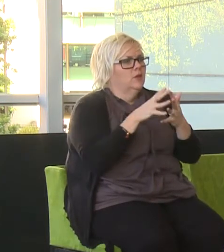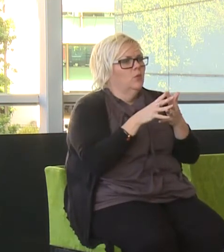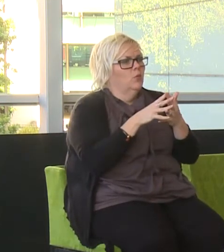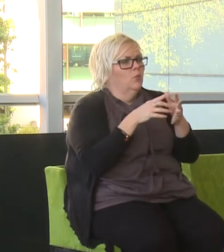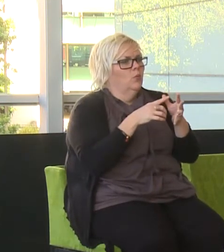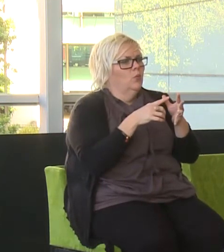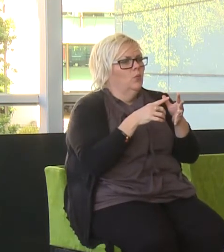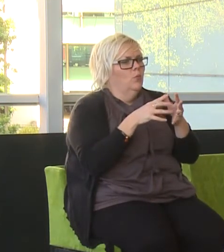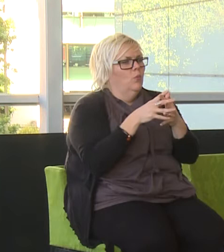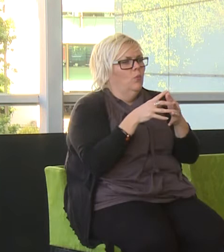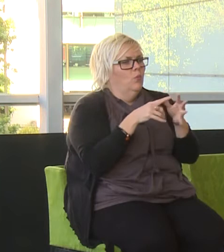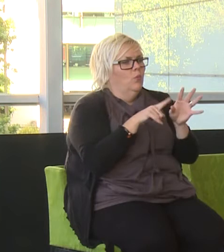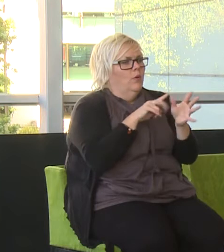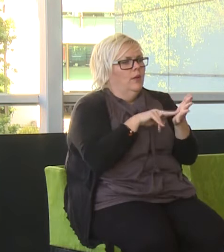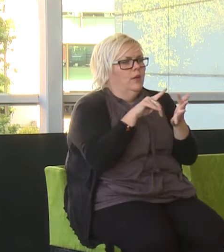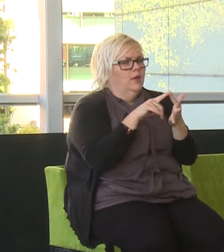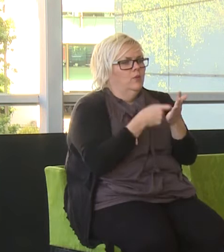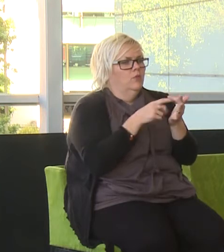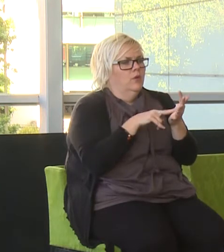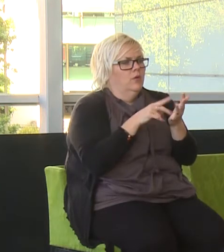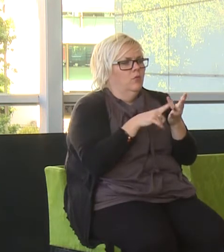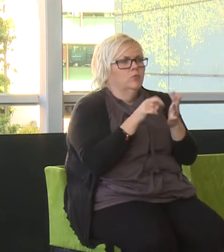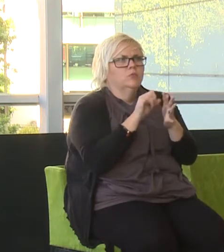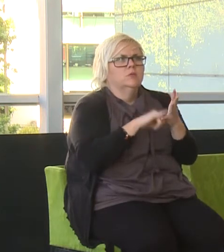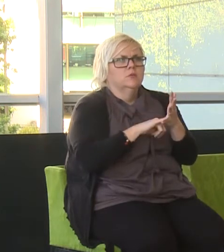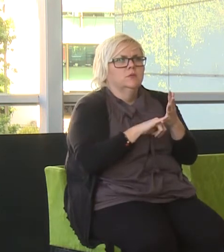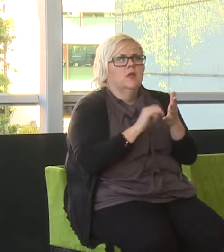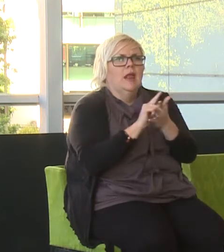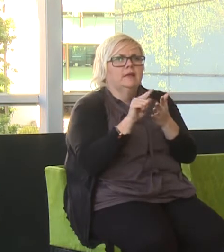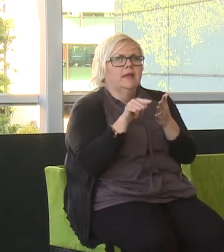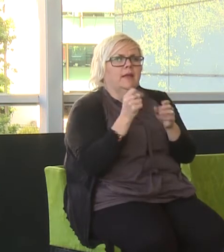Ryan Reynolds, who would go on to helm his own picture in Deadpool.